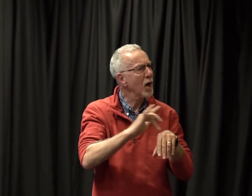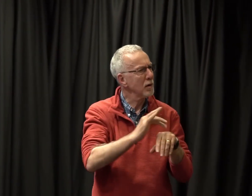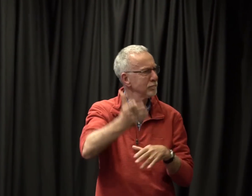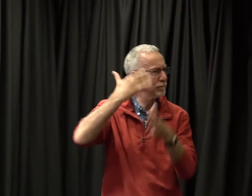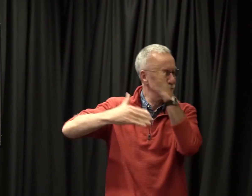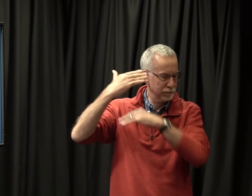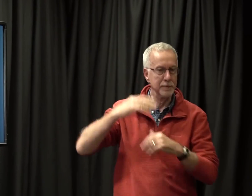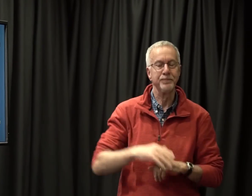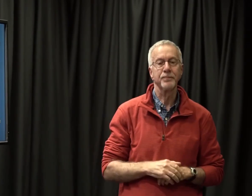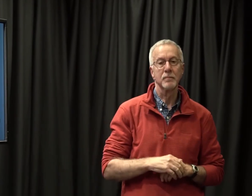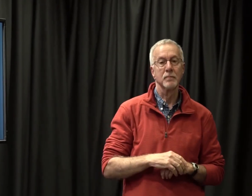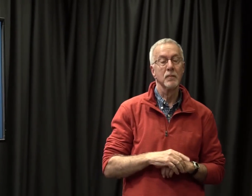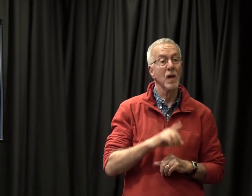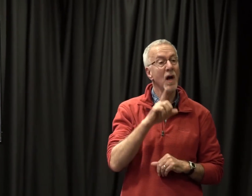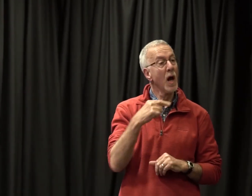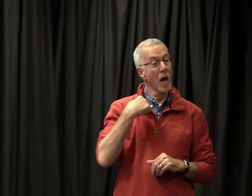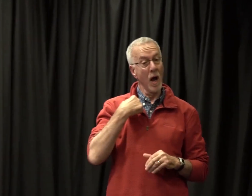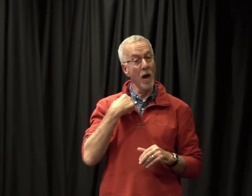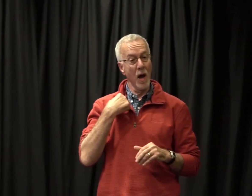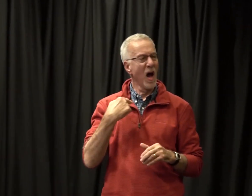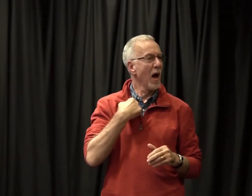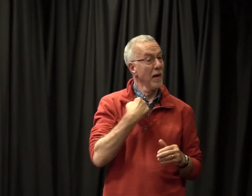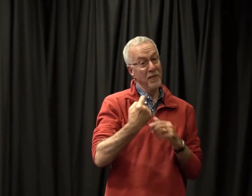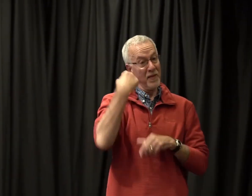in the day at the Unicorn Theatre.